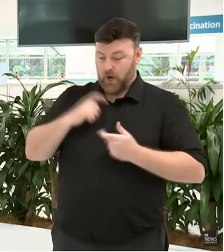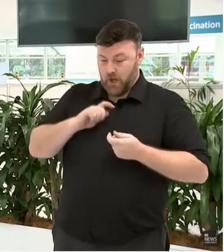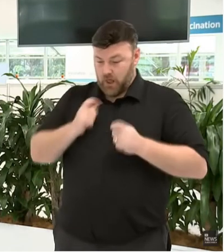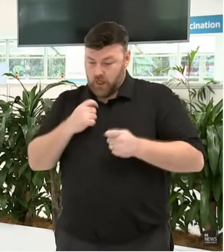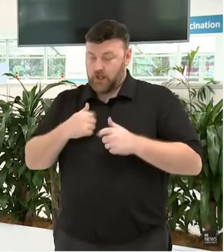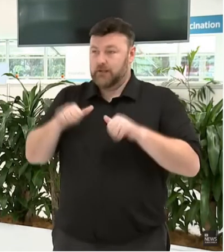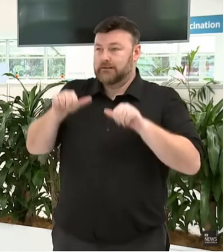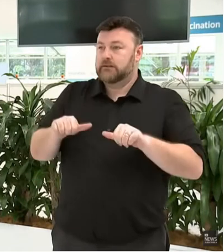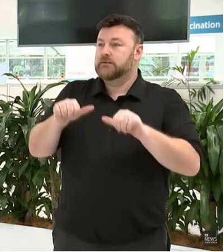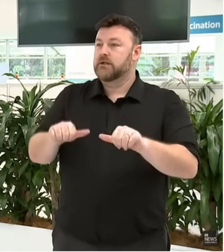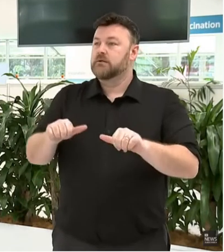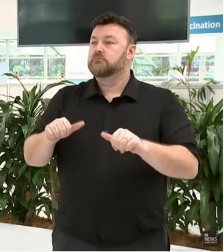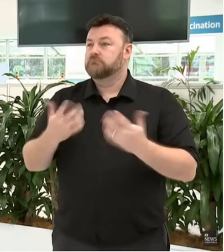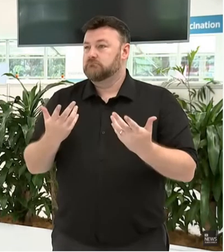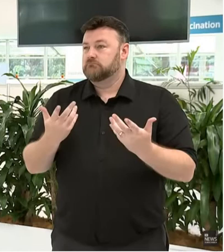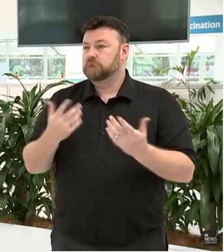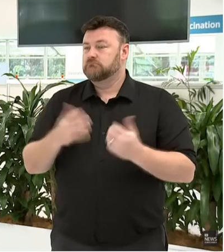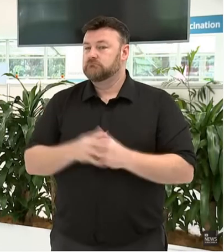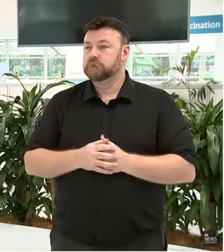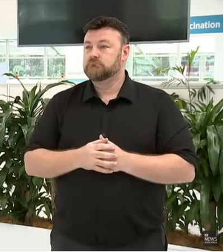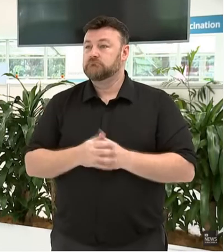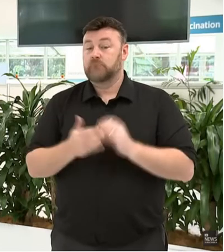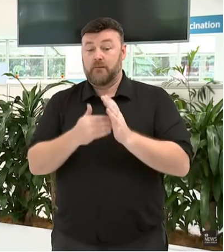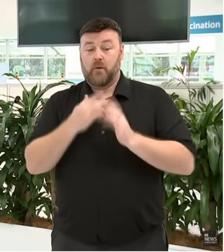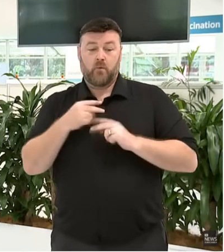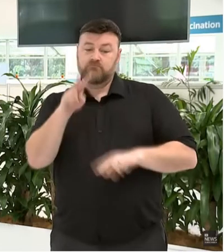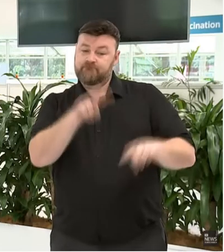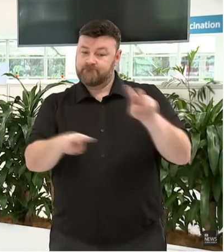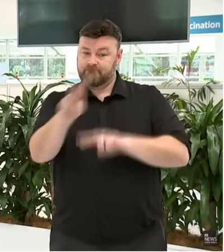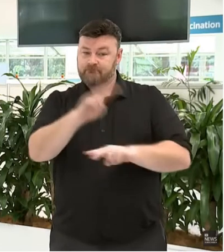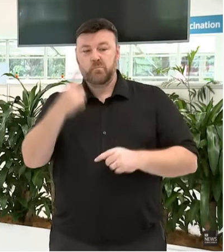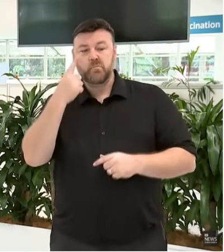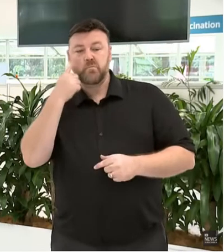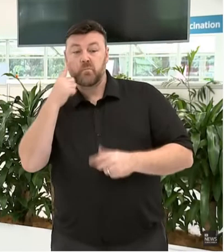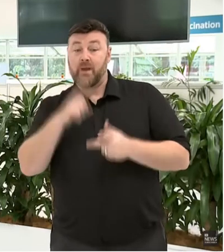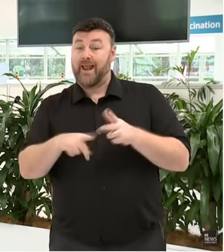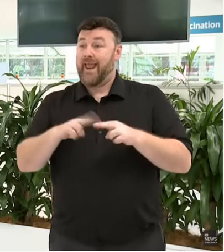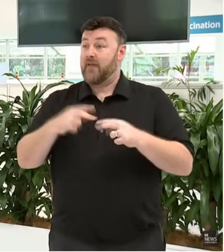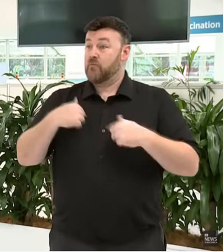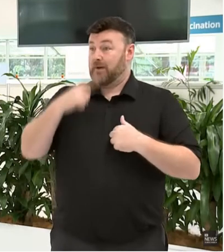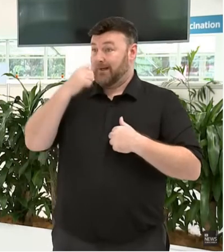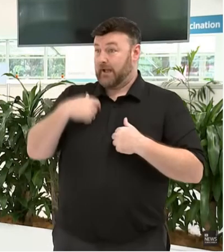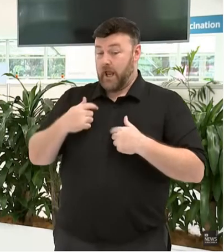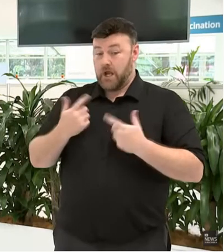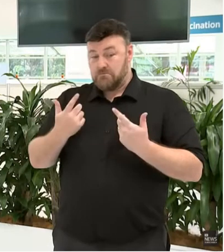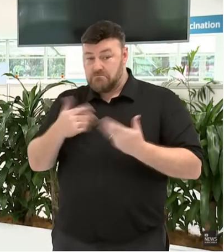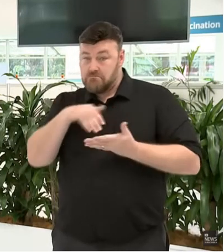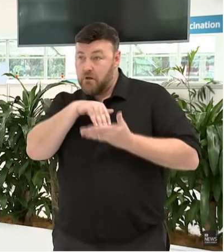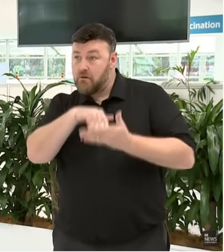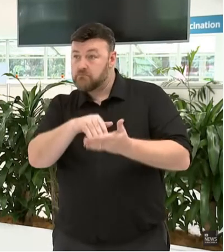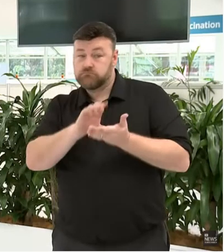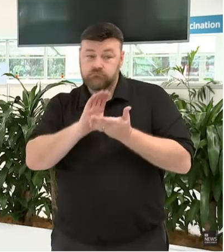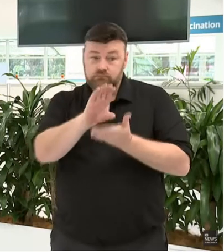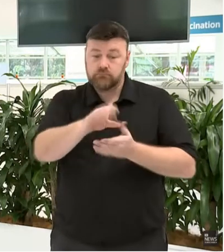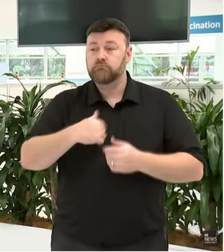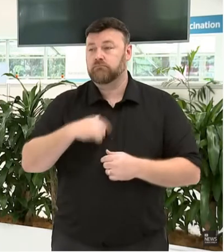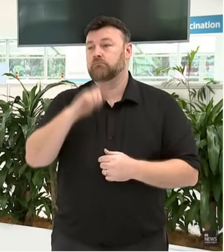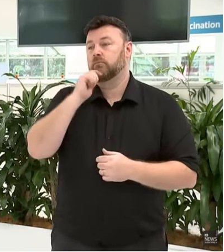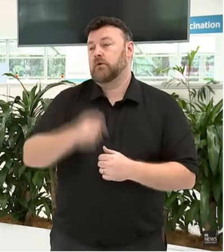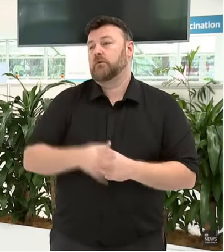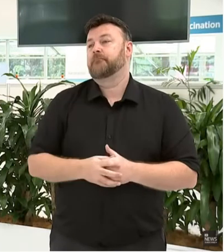ourselves in. We will look through this period at some of those challenges, and if we can make some adjustments to those programs, we